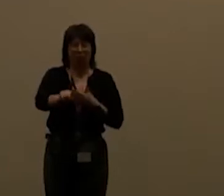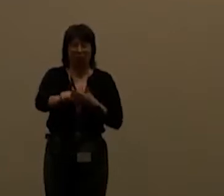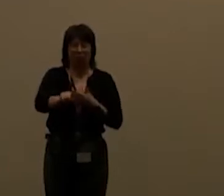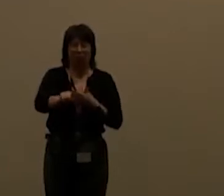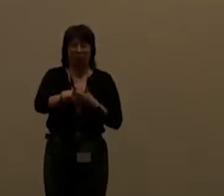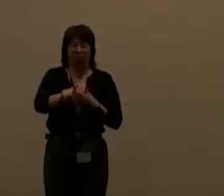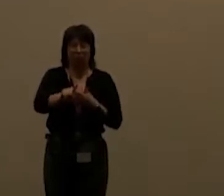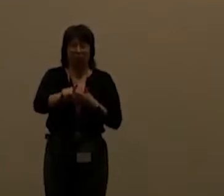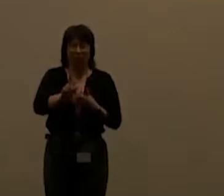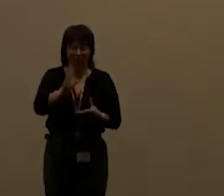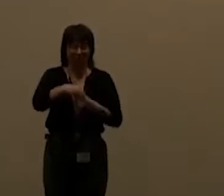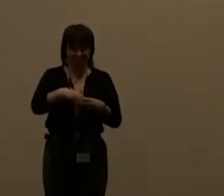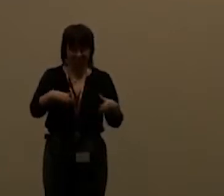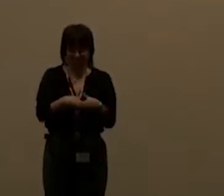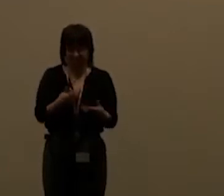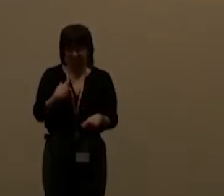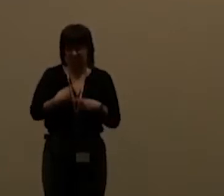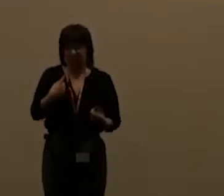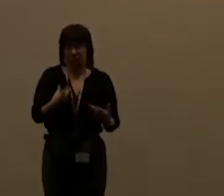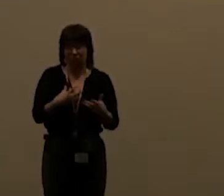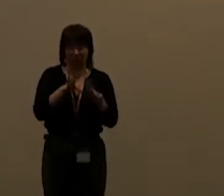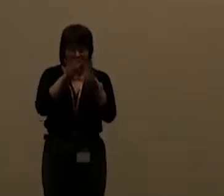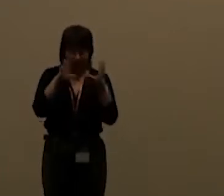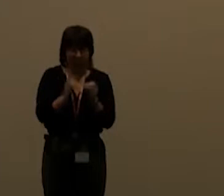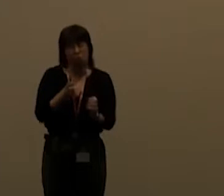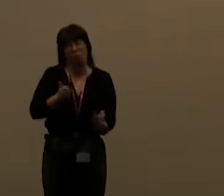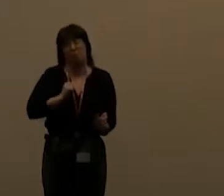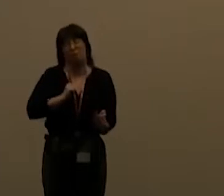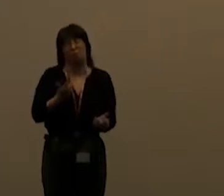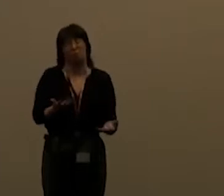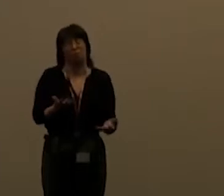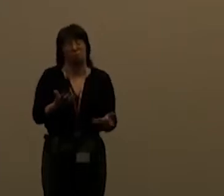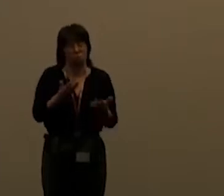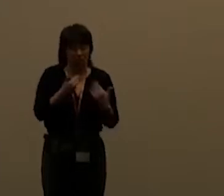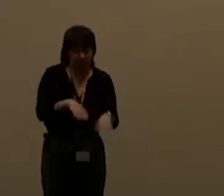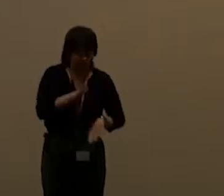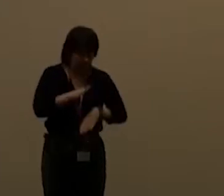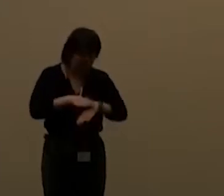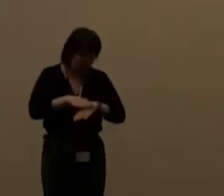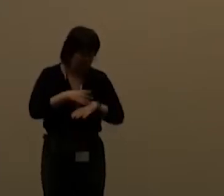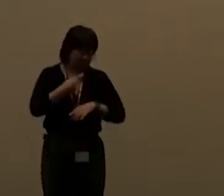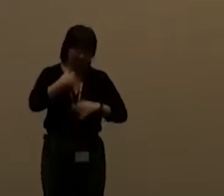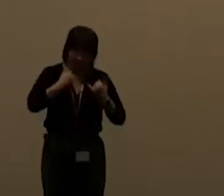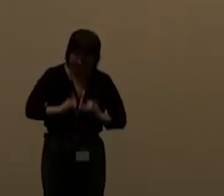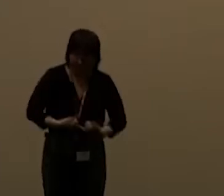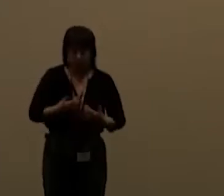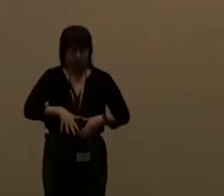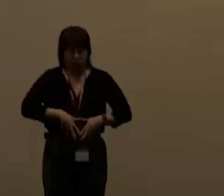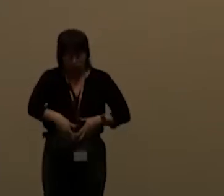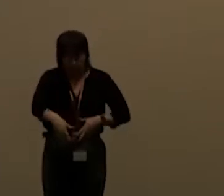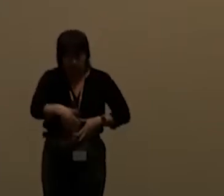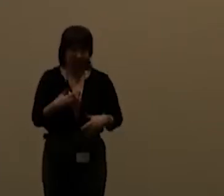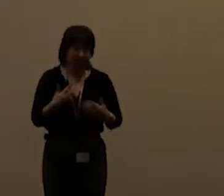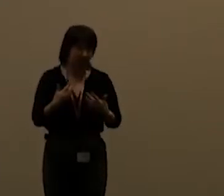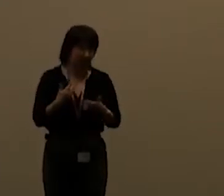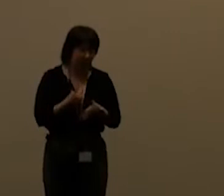request natively inside of Teams, right? It's going to give everything that you would expect with that. What is your leave type? Is it sick leave, paternity,